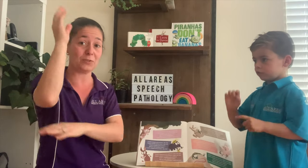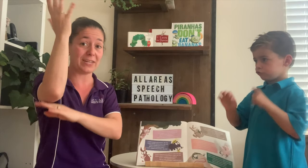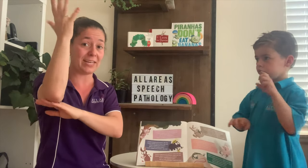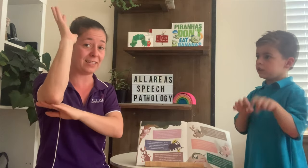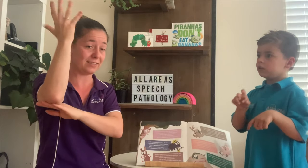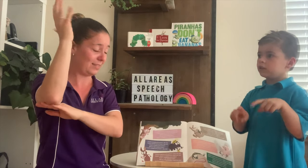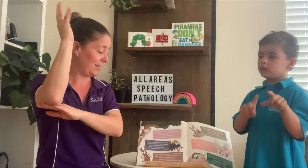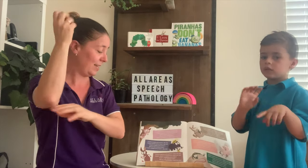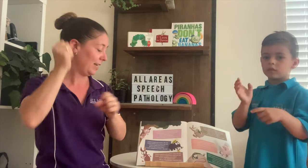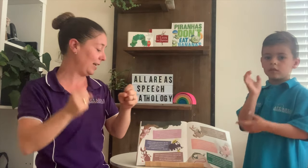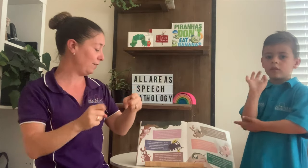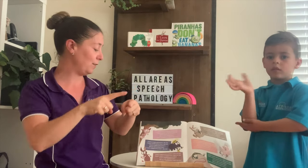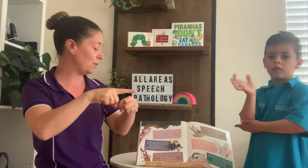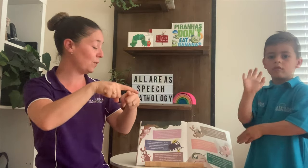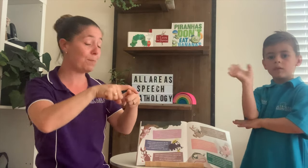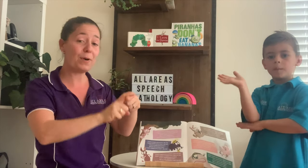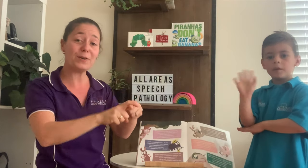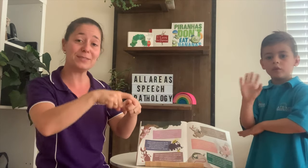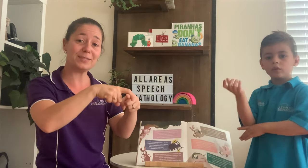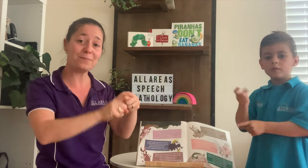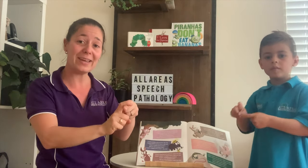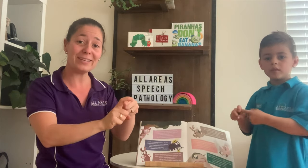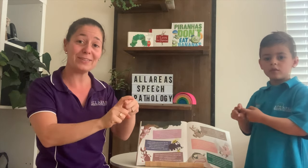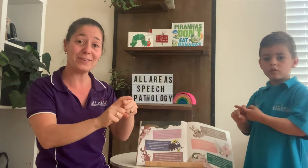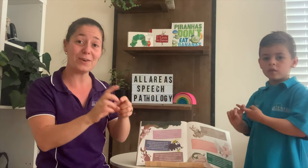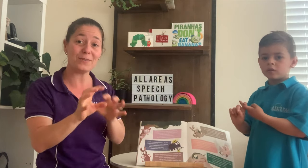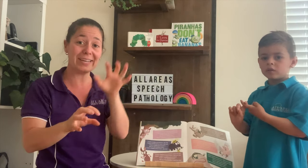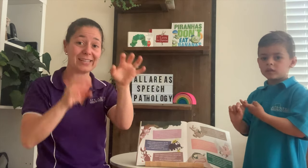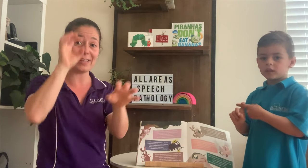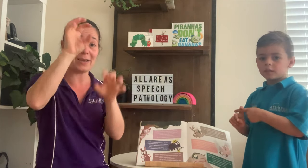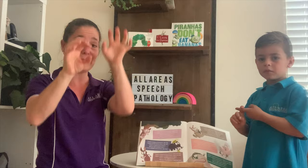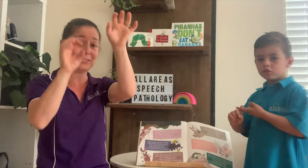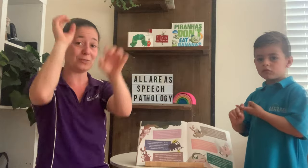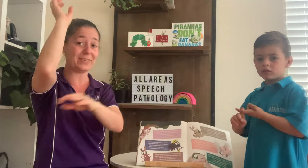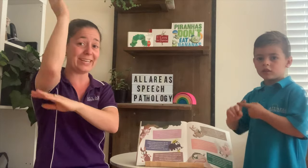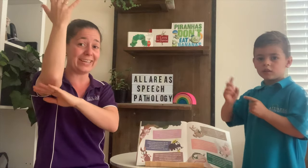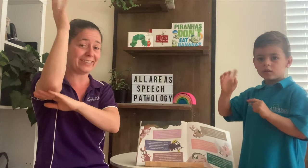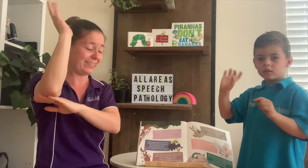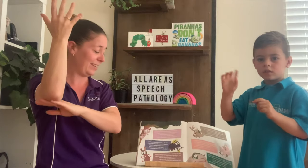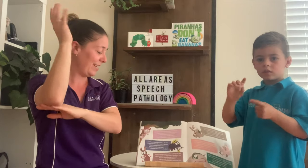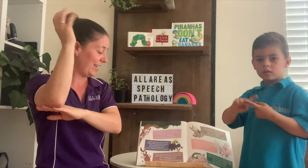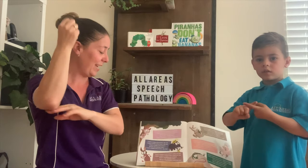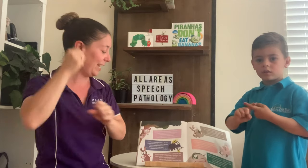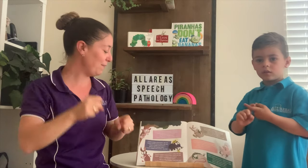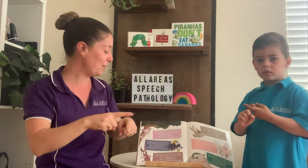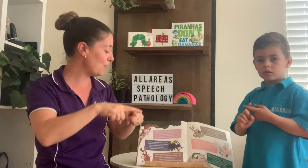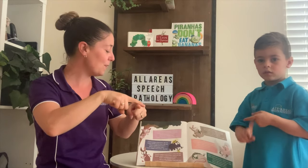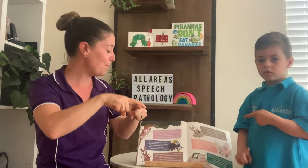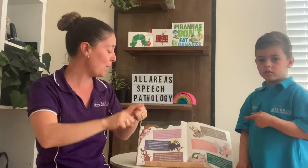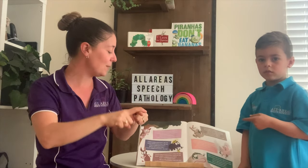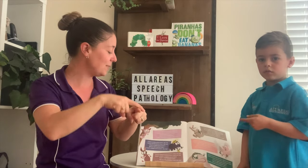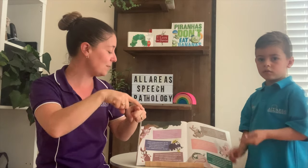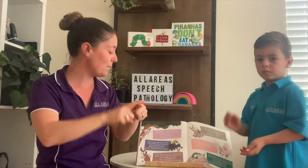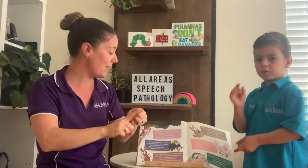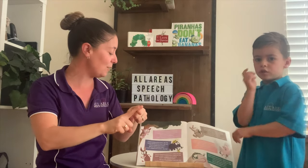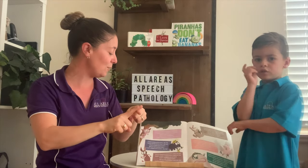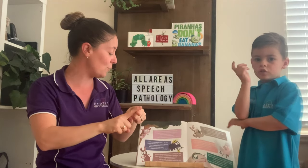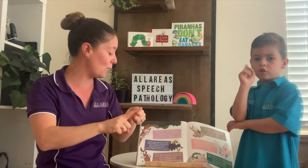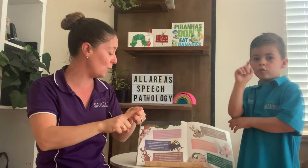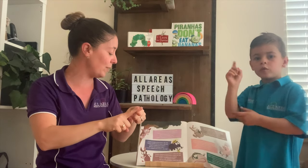tree. If you're a possum and you know it, climb a tree. If you're a possum and you know it,